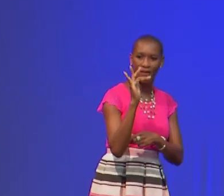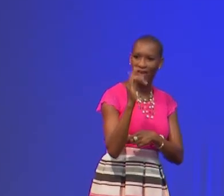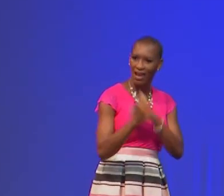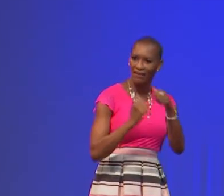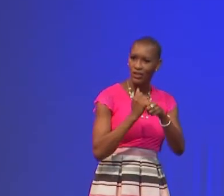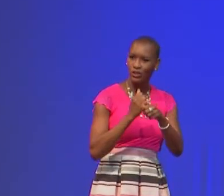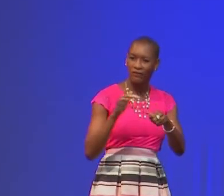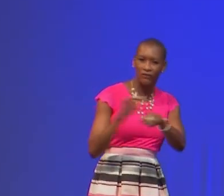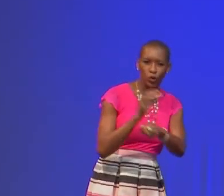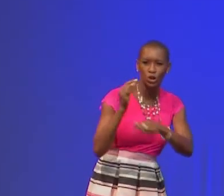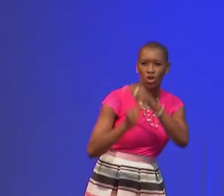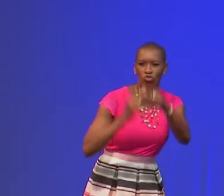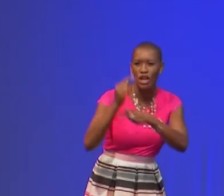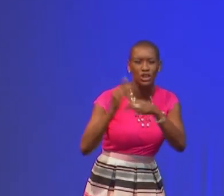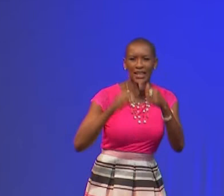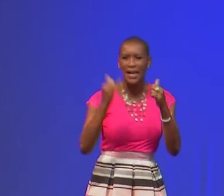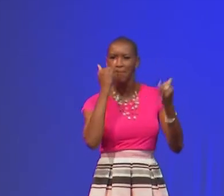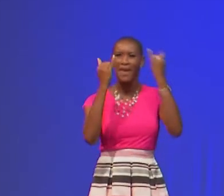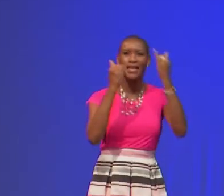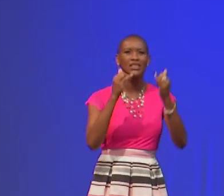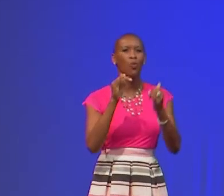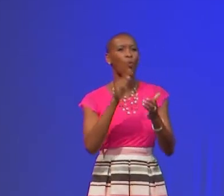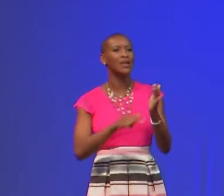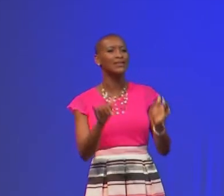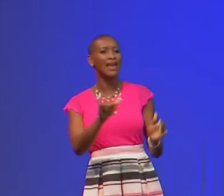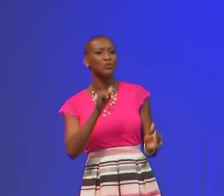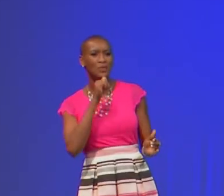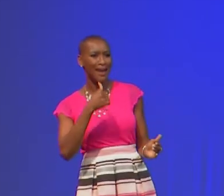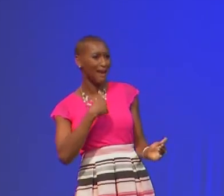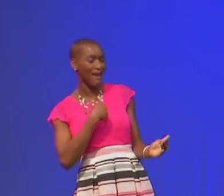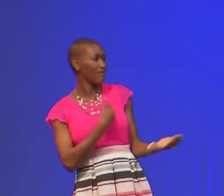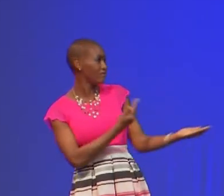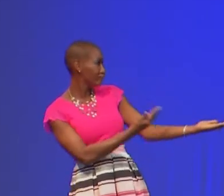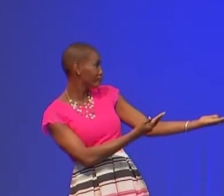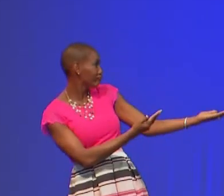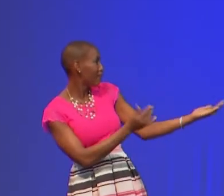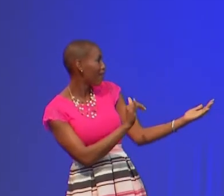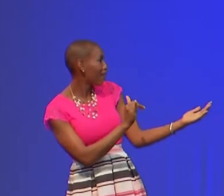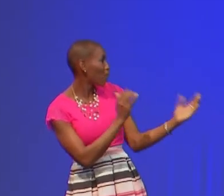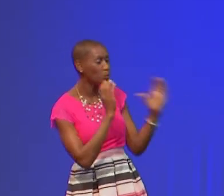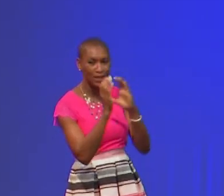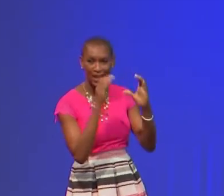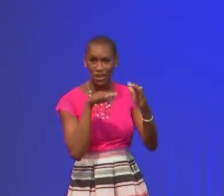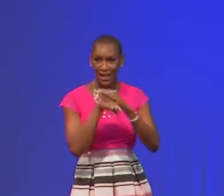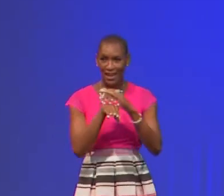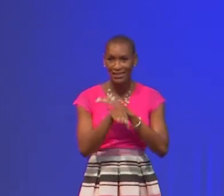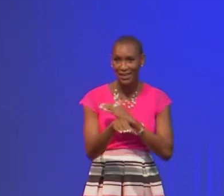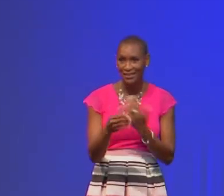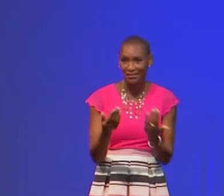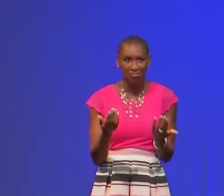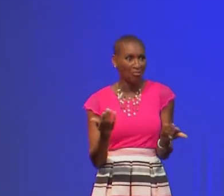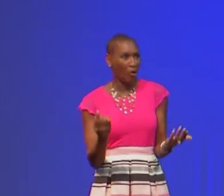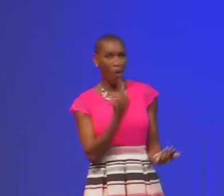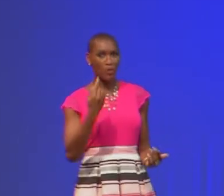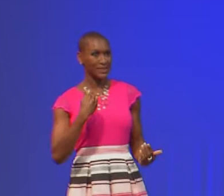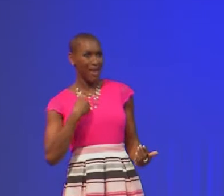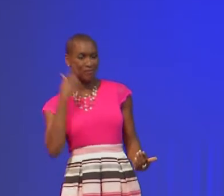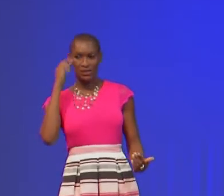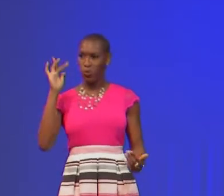we talked about the fact that 25 years is a full generation, and this generation couldn't even imagine what life was like before